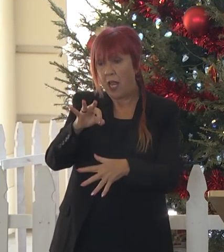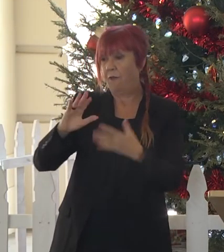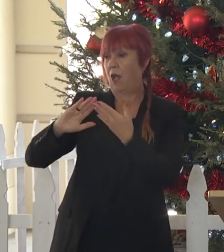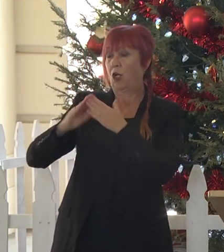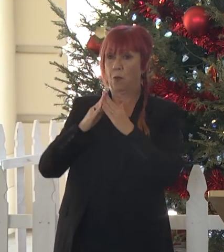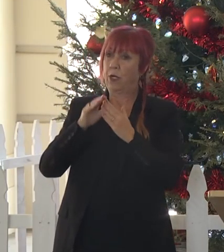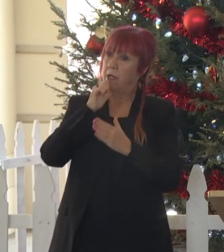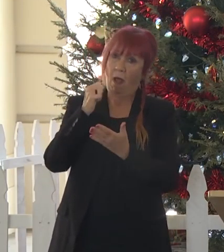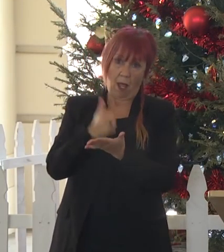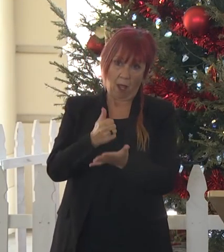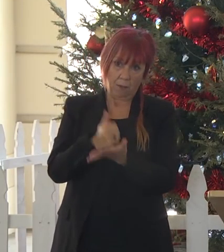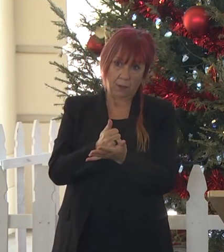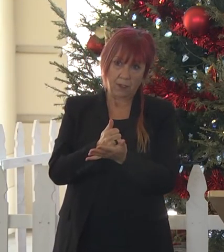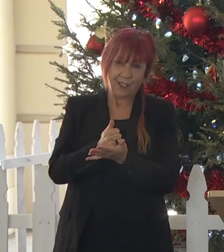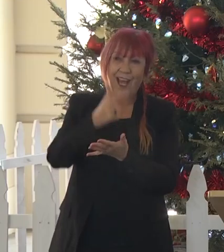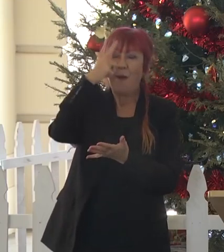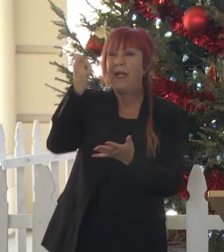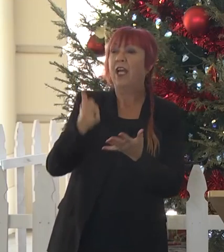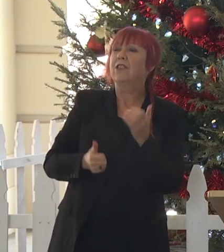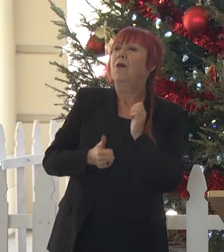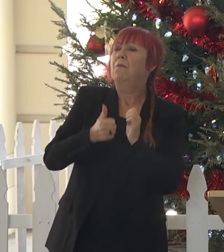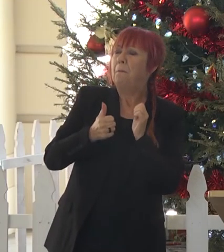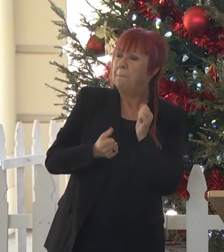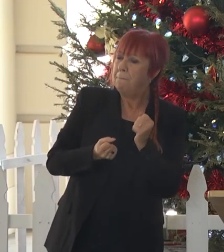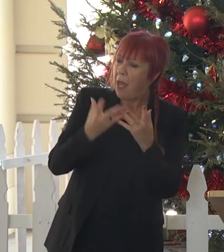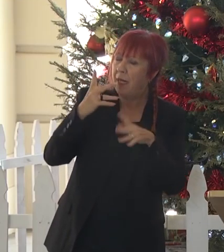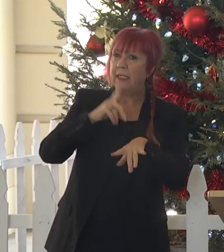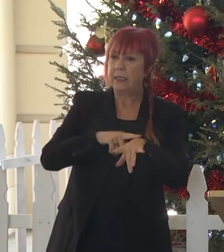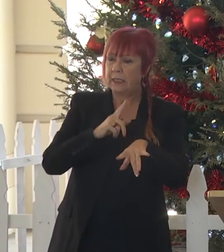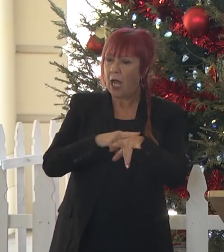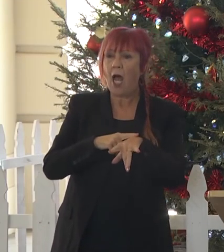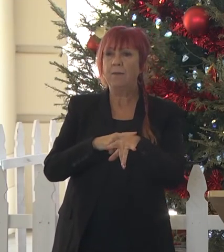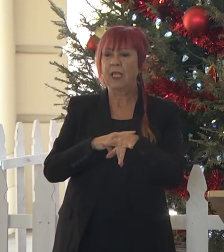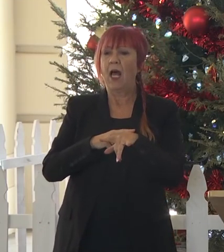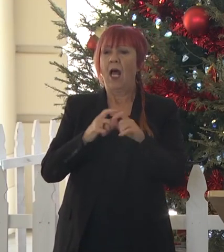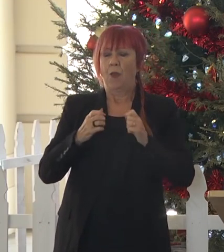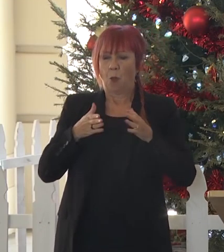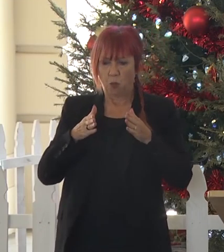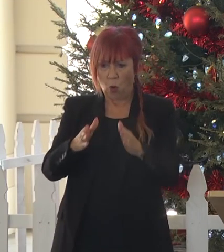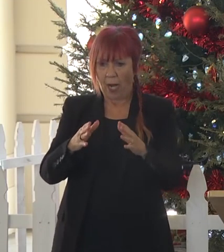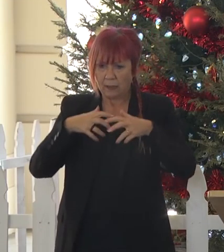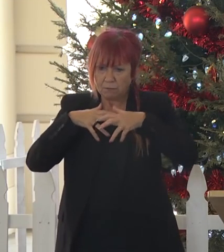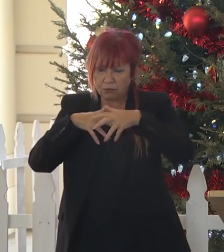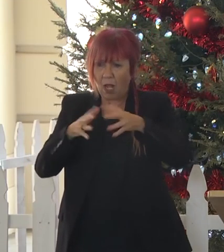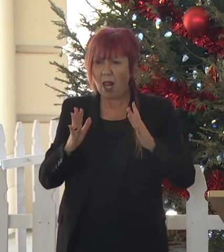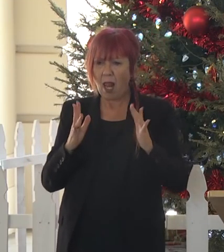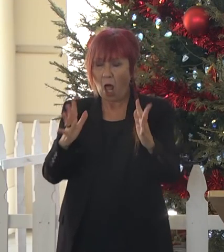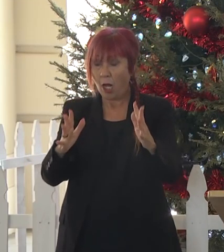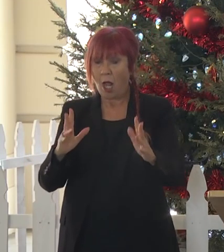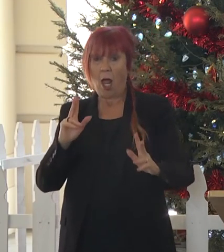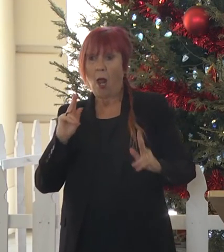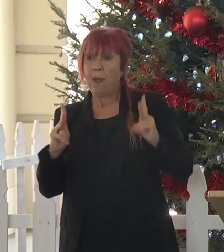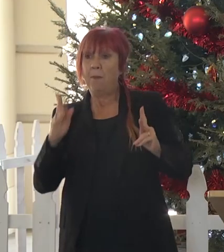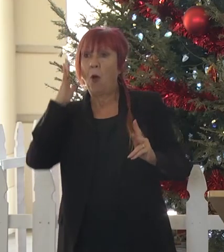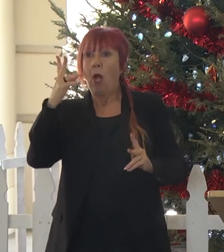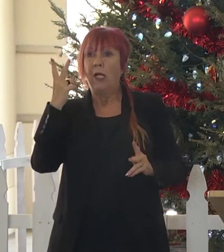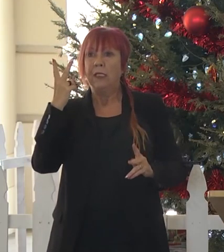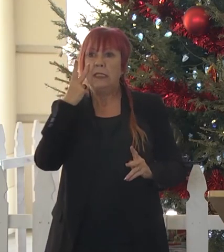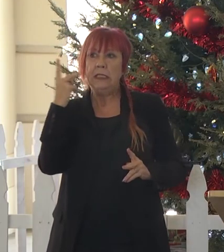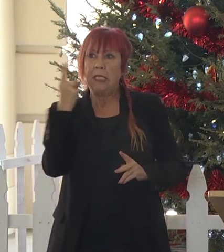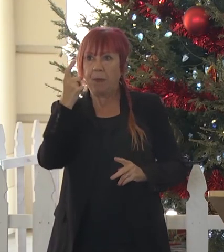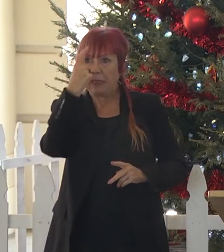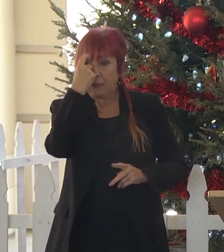matter is that many times our community members who are along the parade route will see something that's suspicious far in advance of a law enforcement